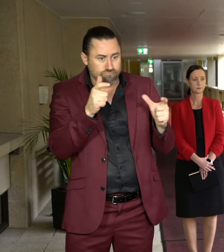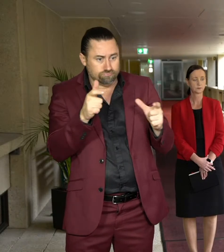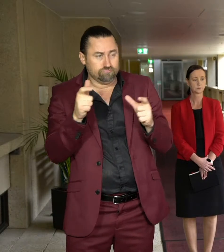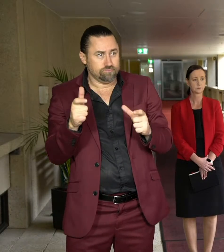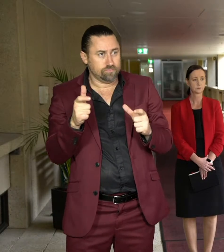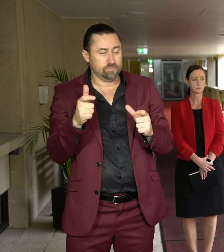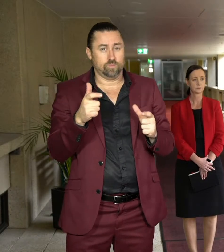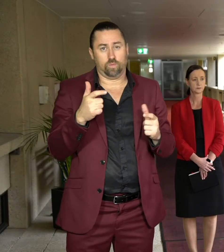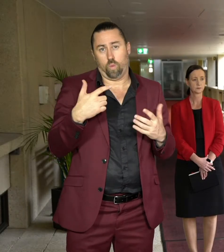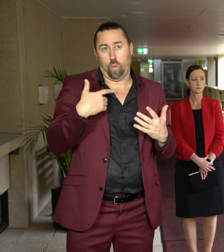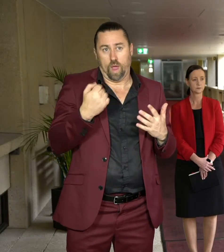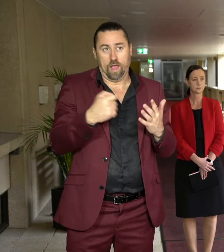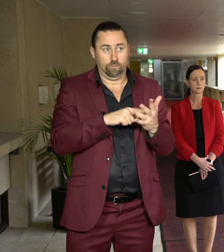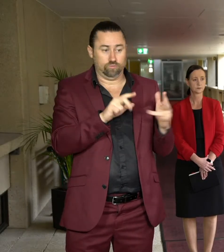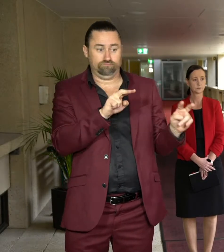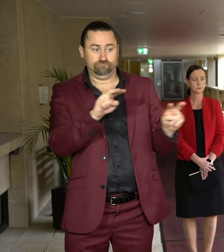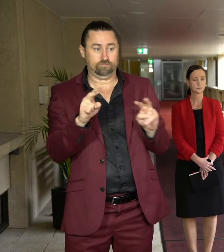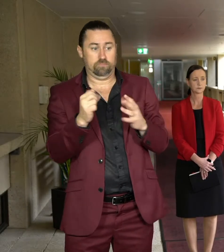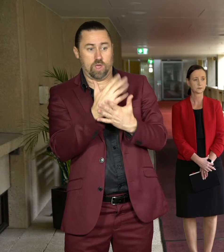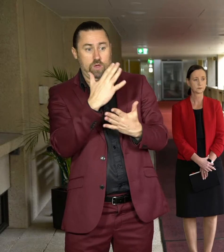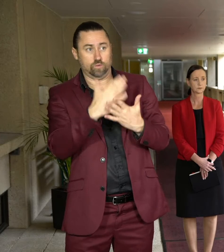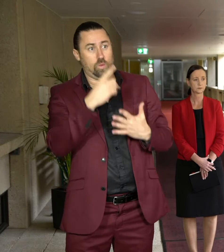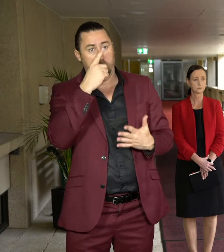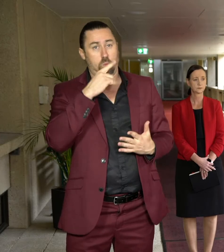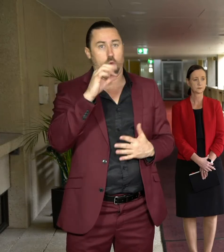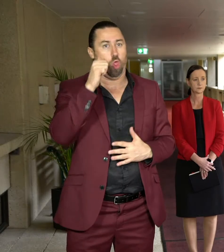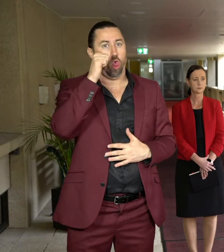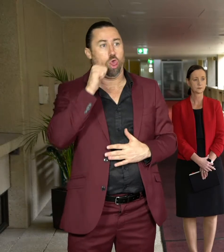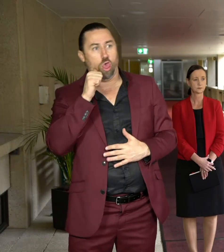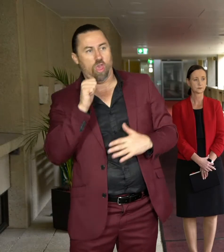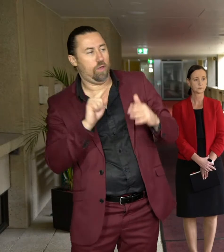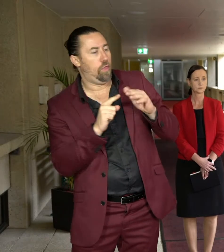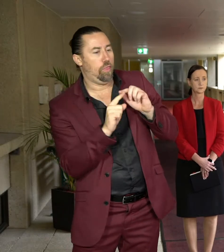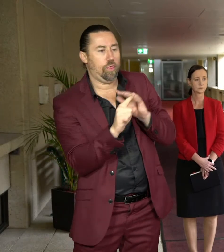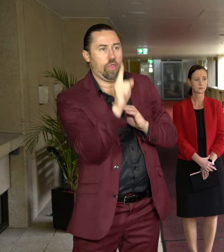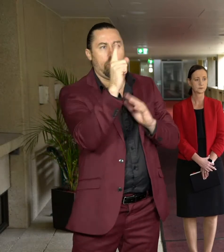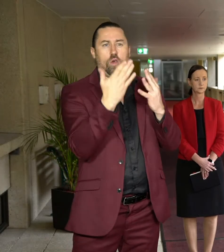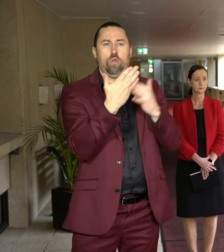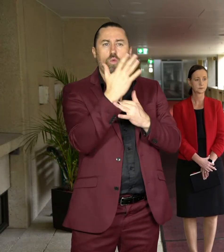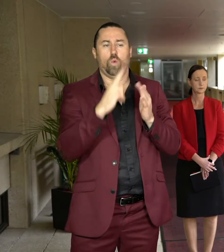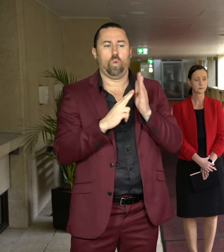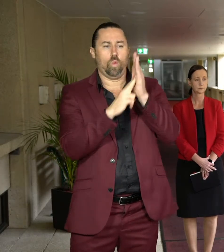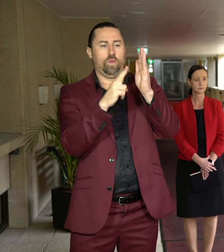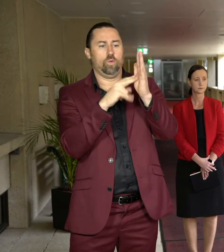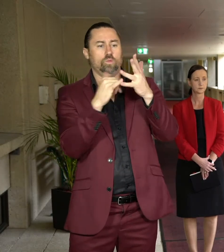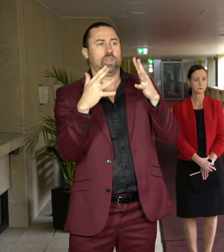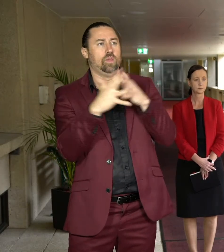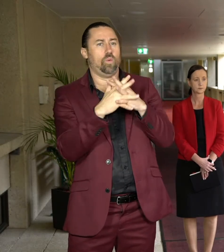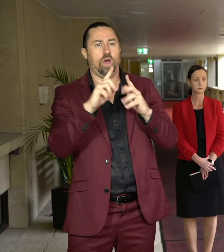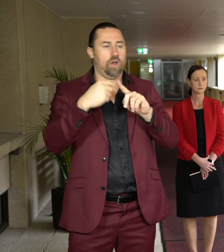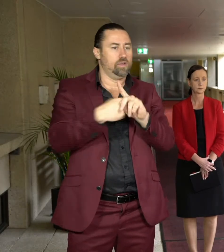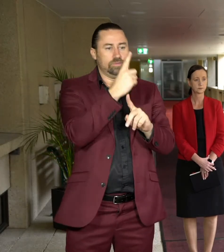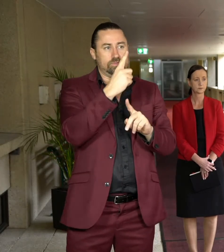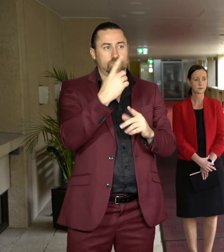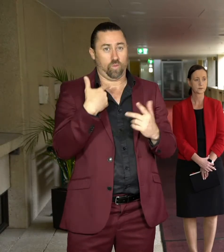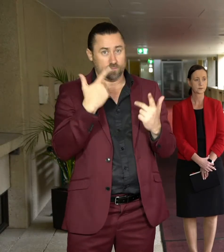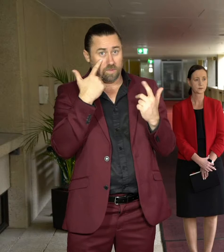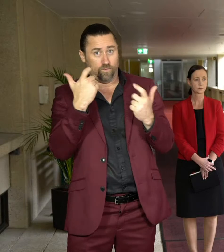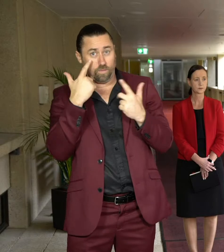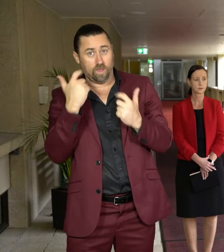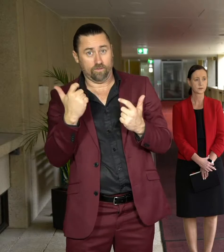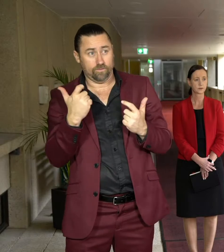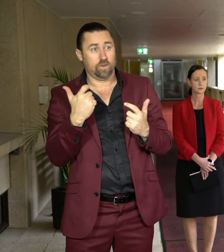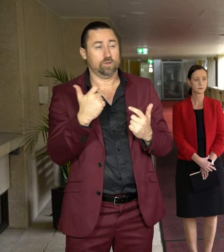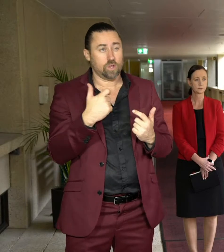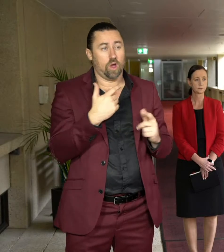better visibility on people in the northern New South Wales area travelling through there back into Queensland. And so until